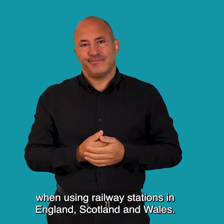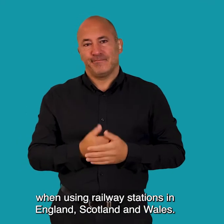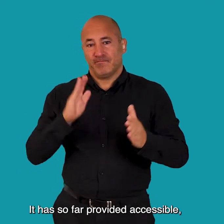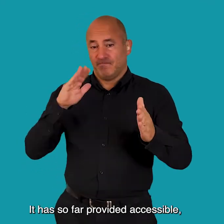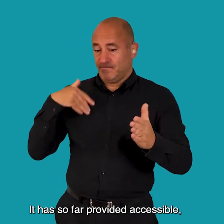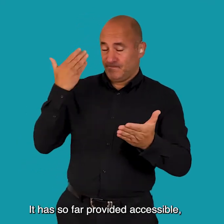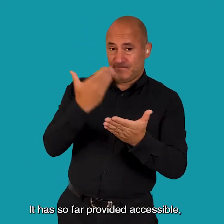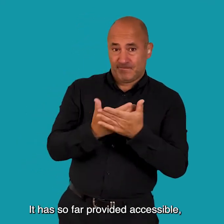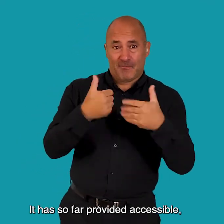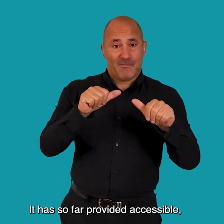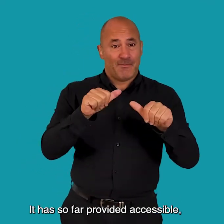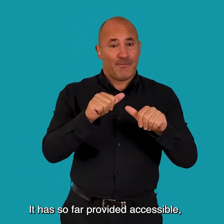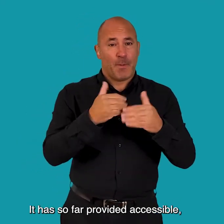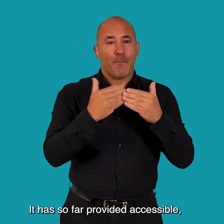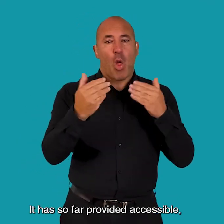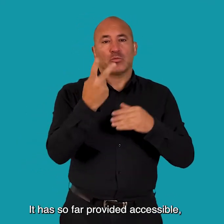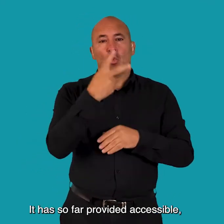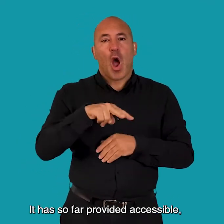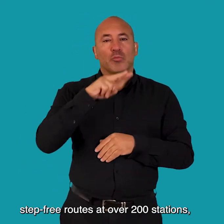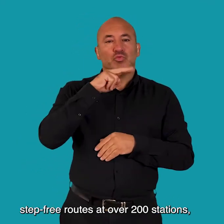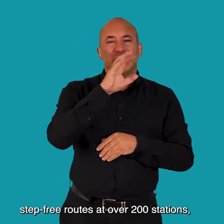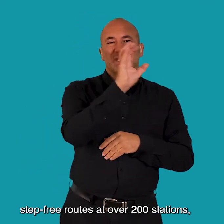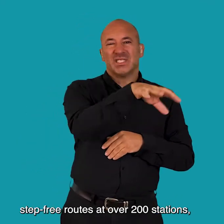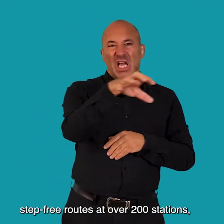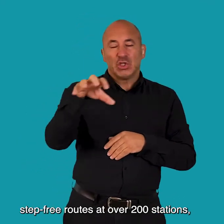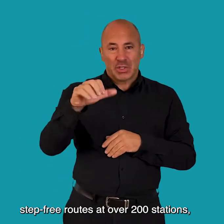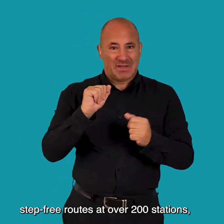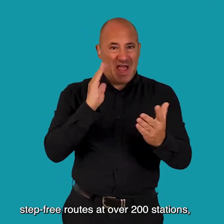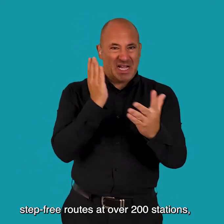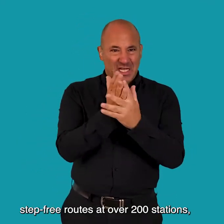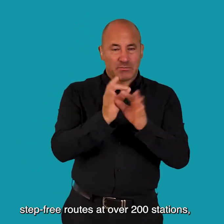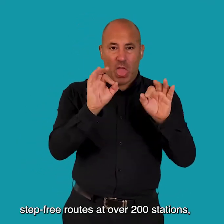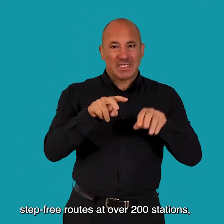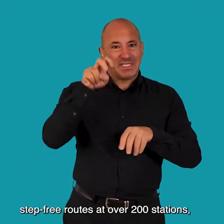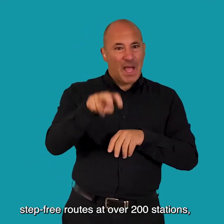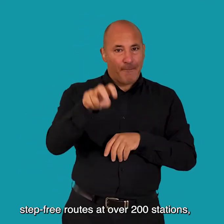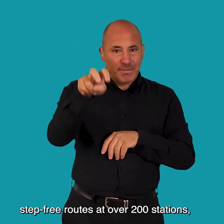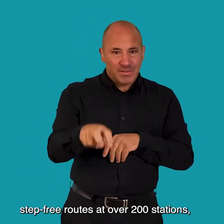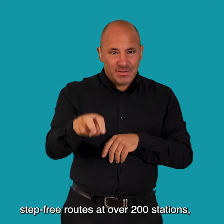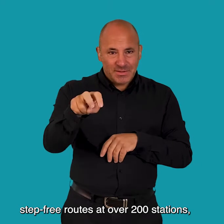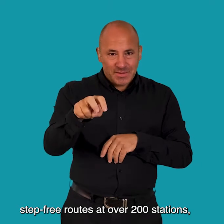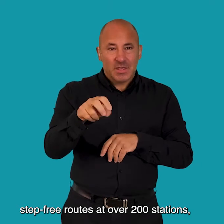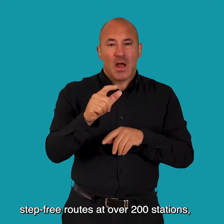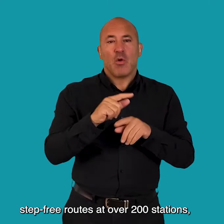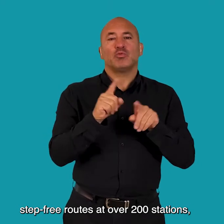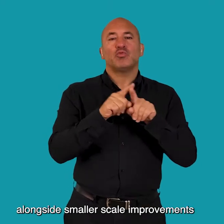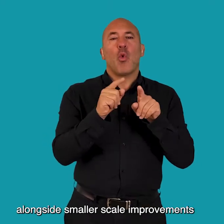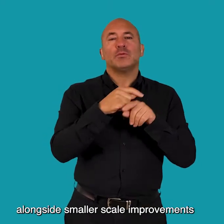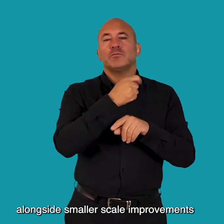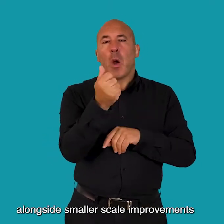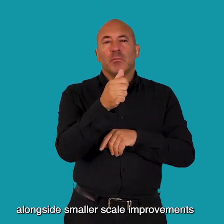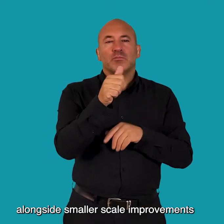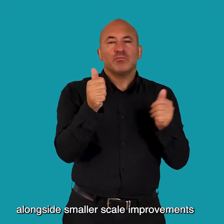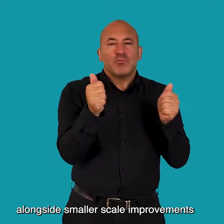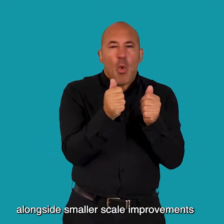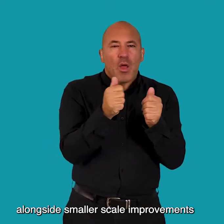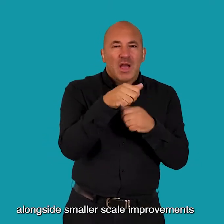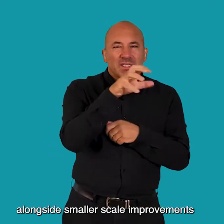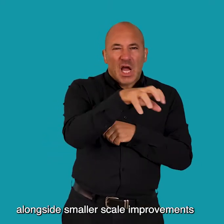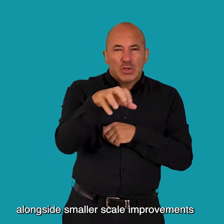It has so far provided accessible, step-free routes at over 200 stations, alongside smaller-scale improvements at